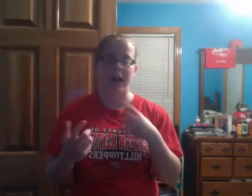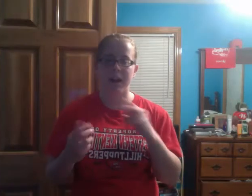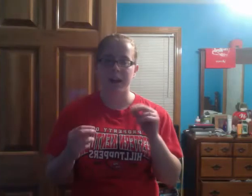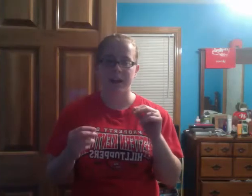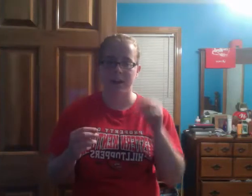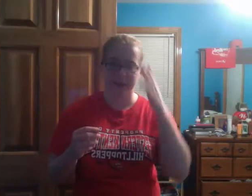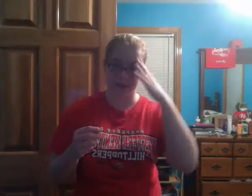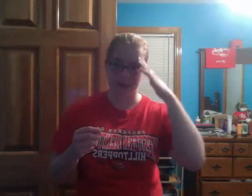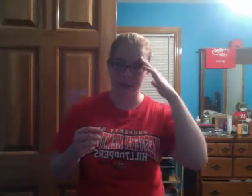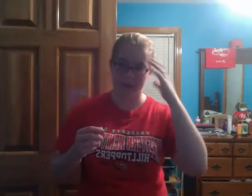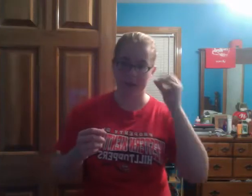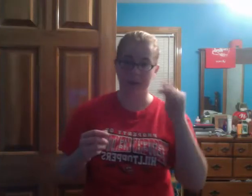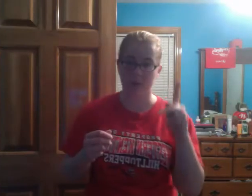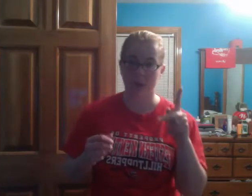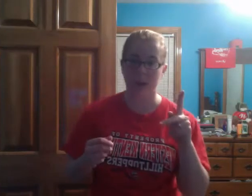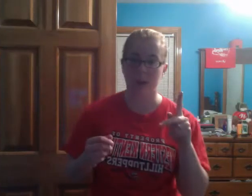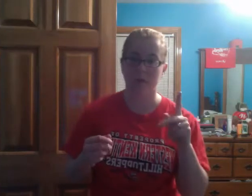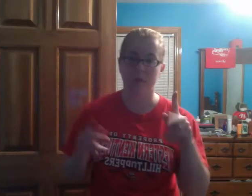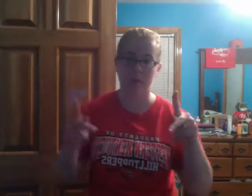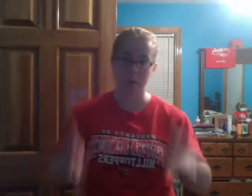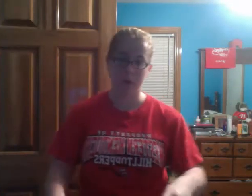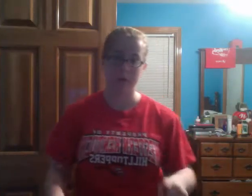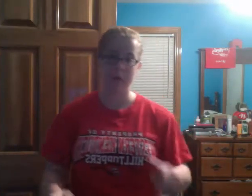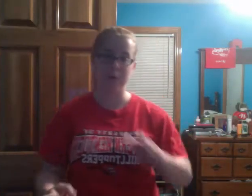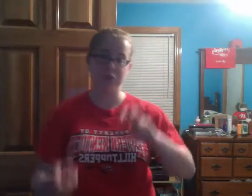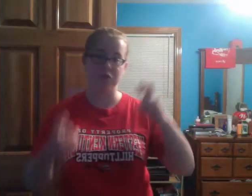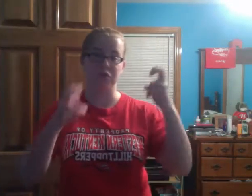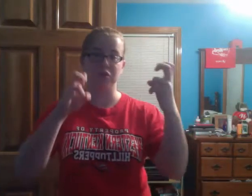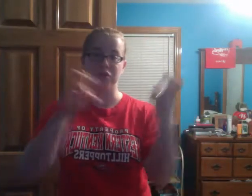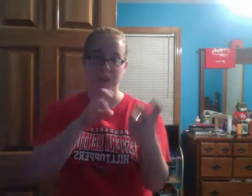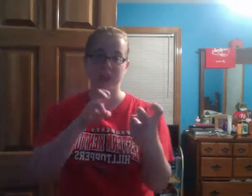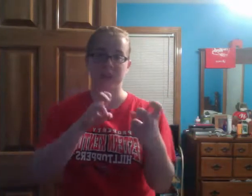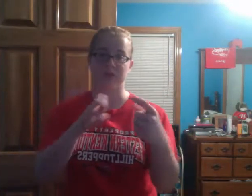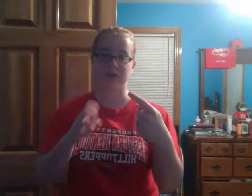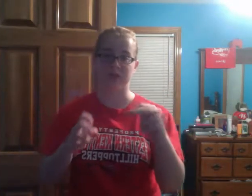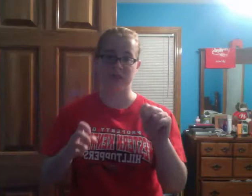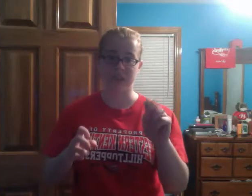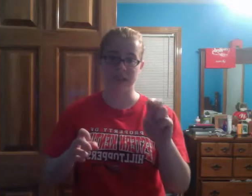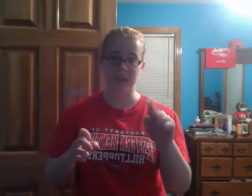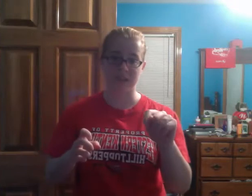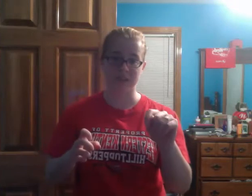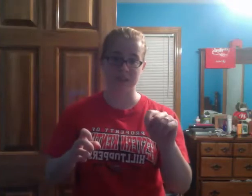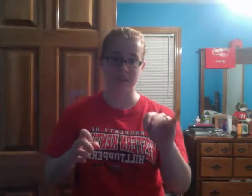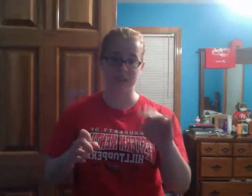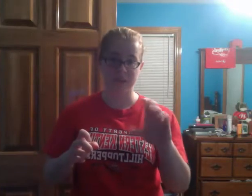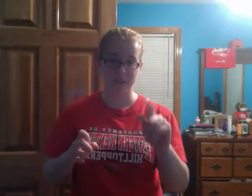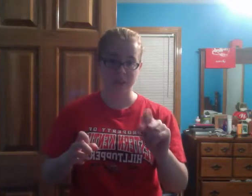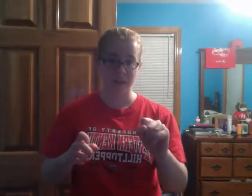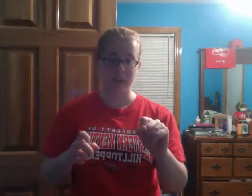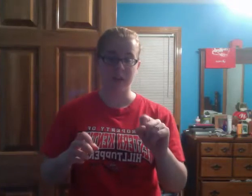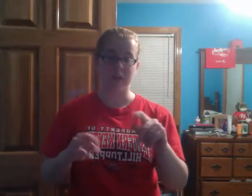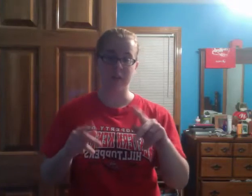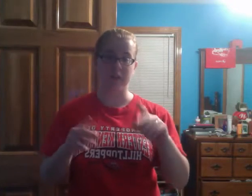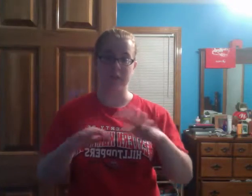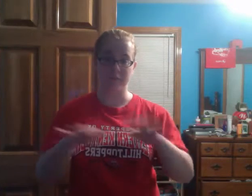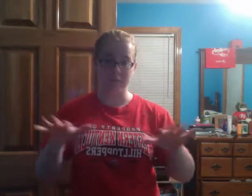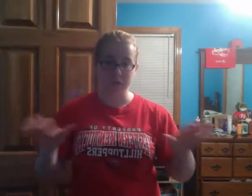I don't think it's okay for a person to change the genetics of their